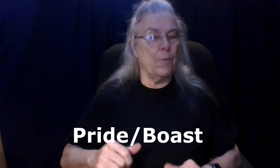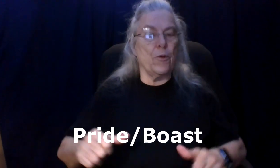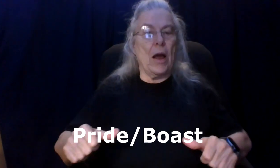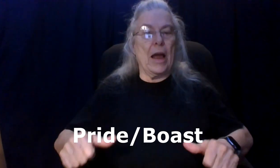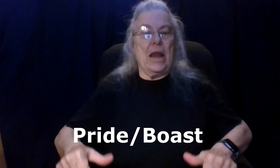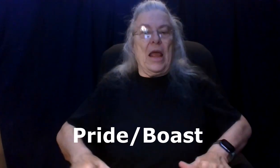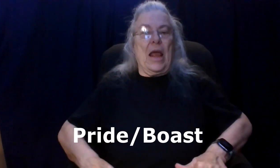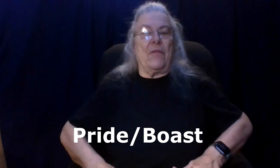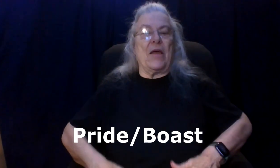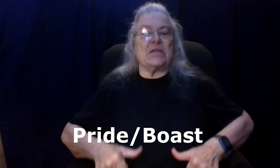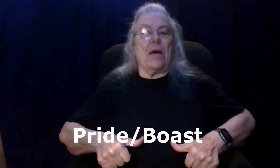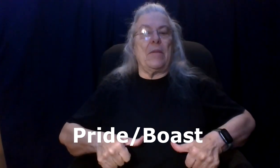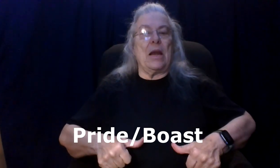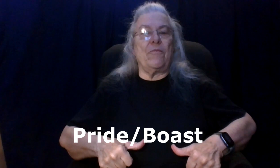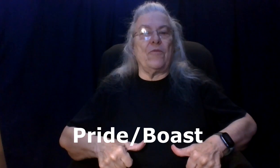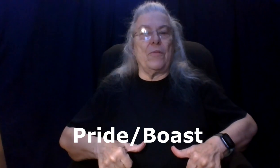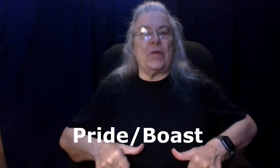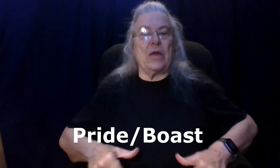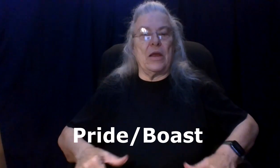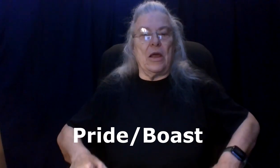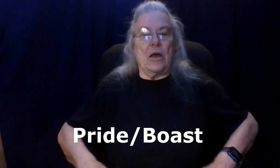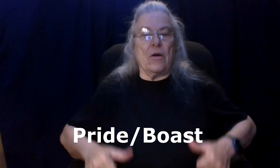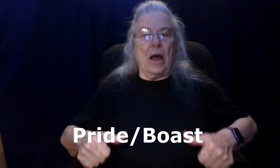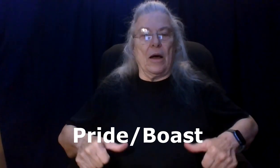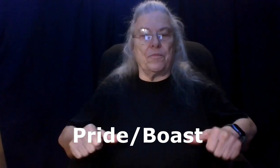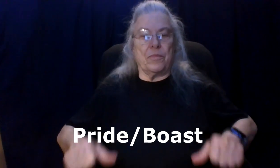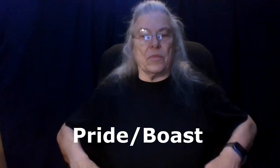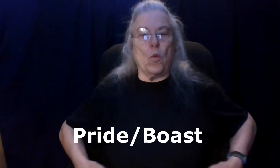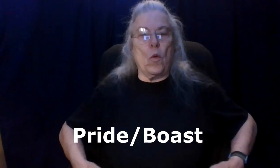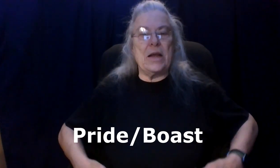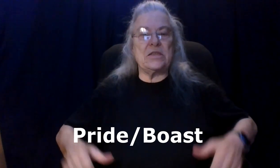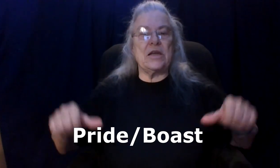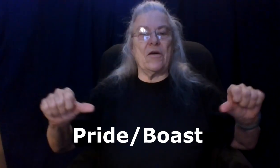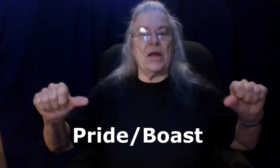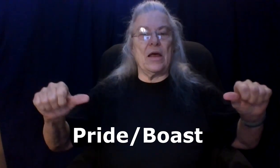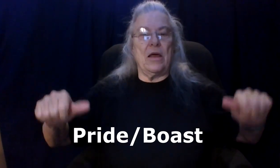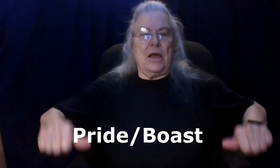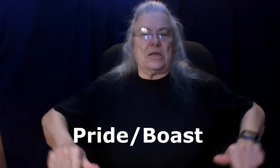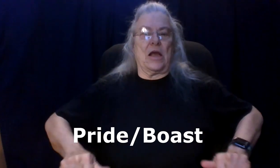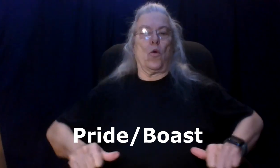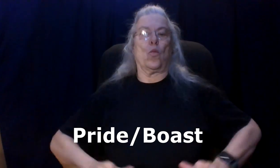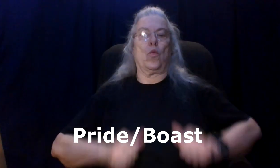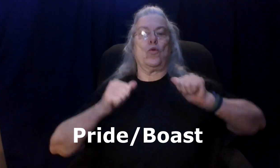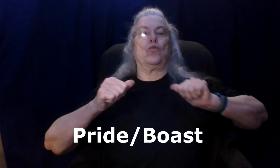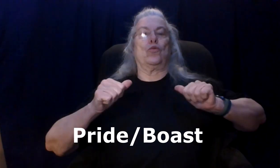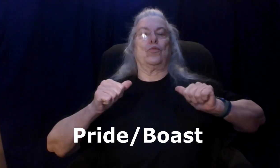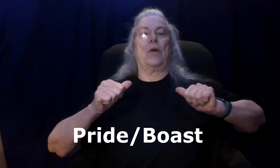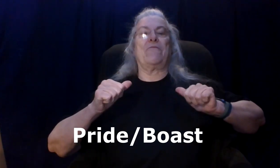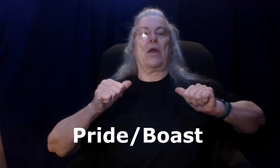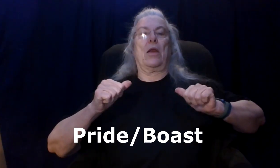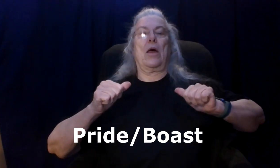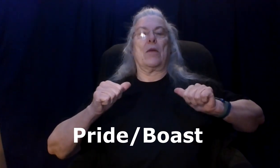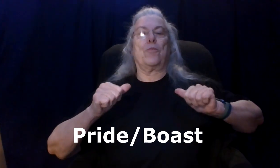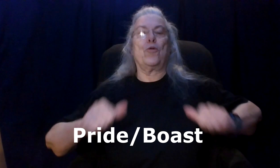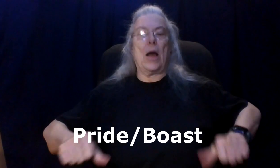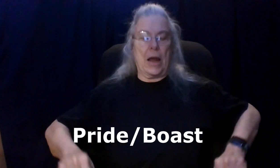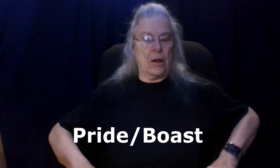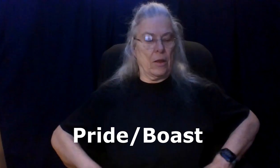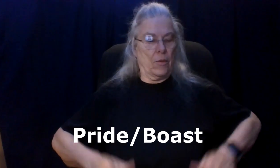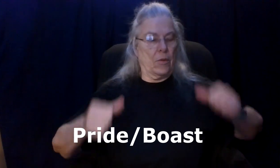Pride, and that's coming up from the waist area. It's like, whoa, I've got a lot of pride. So